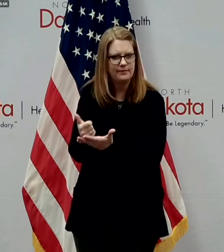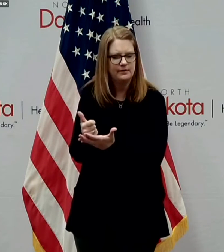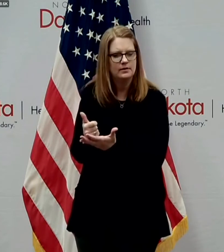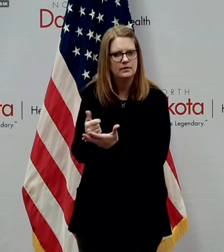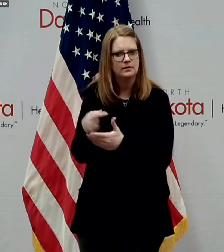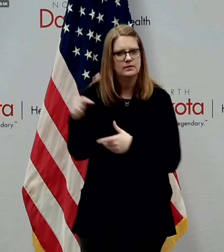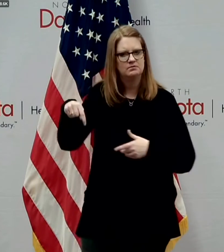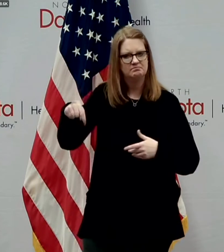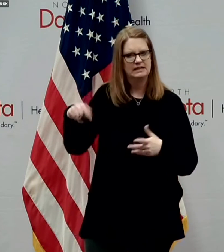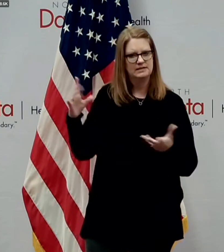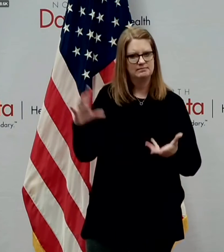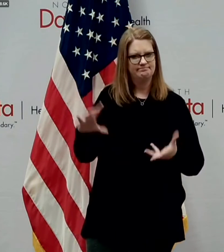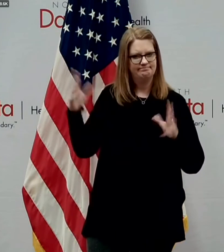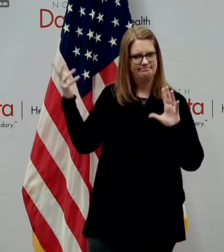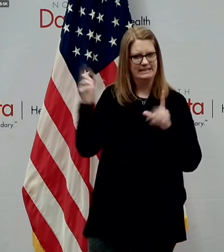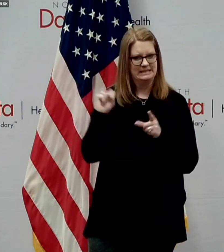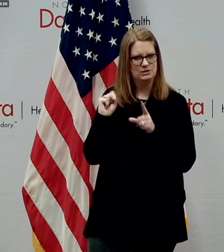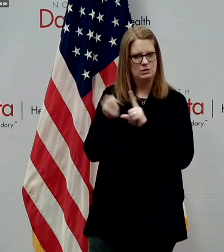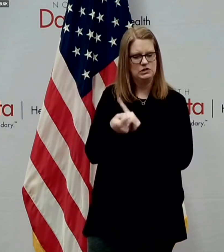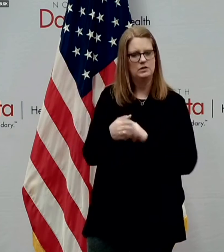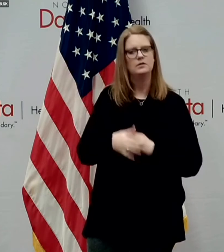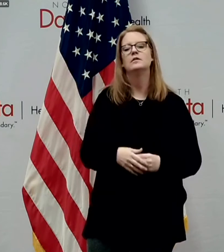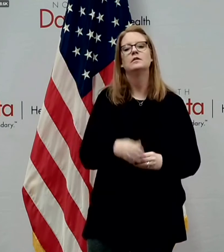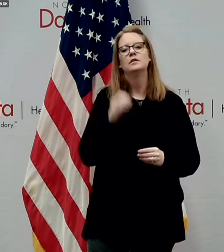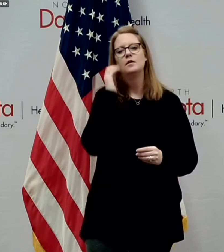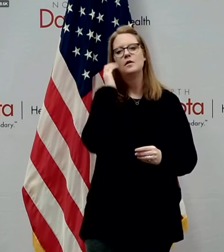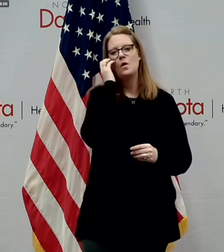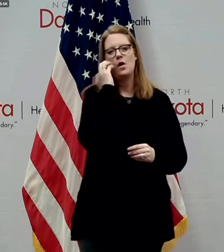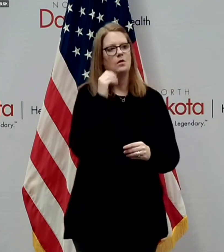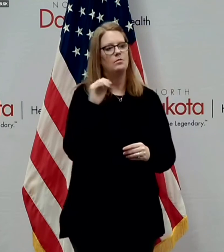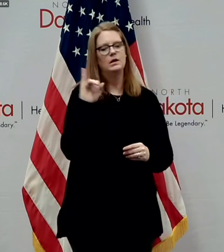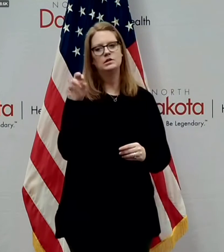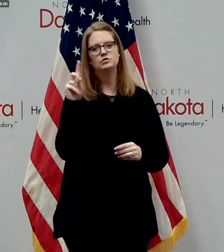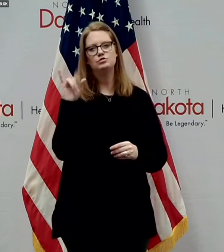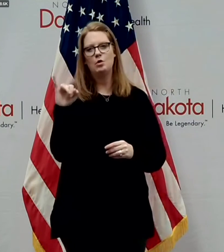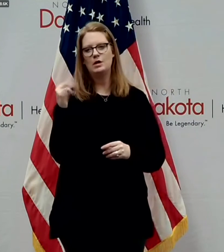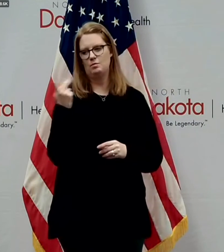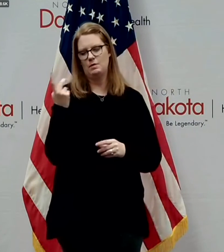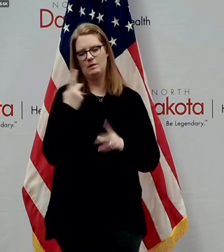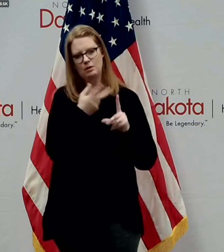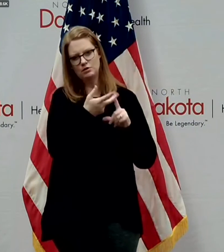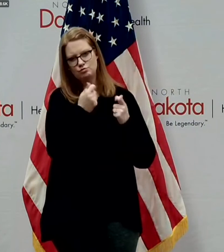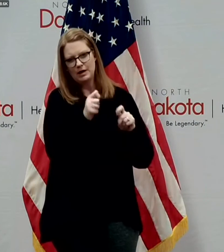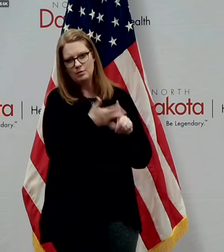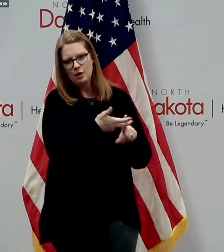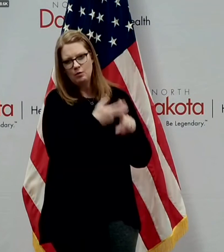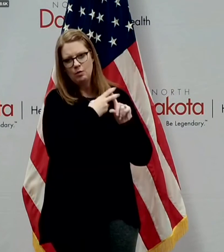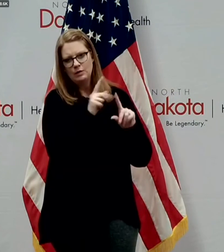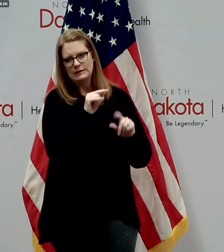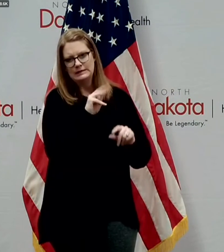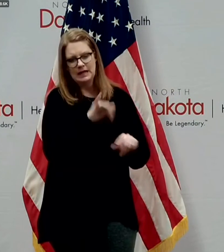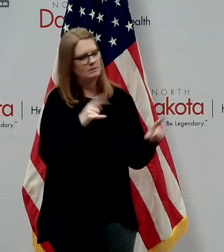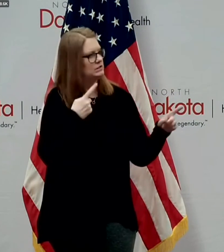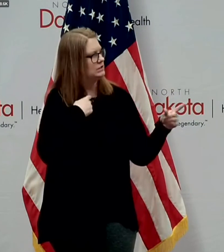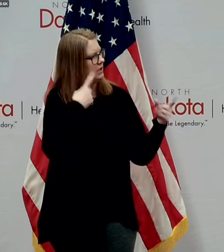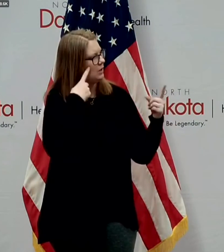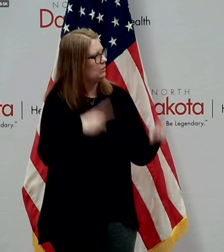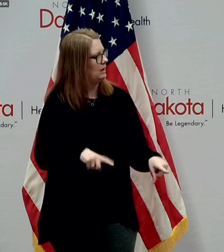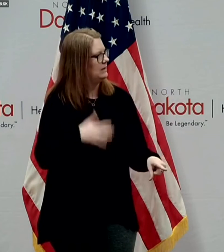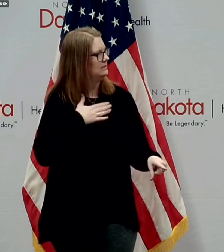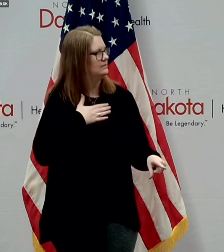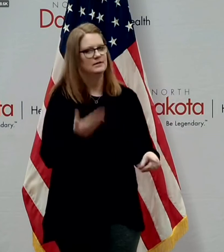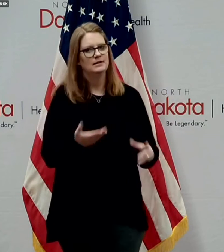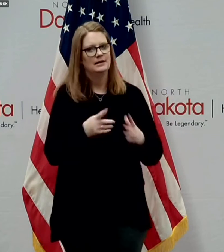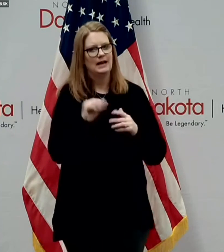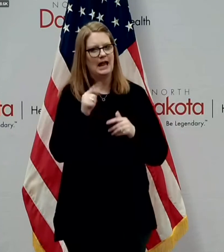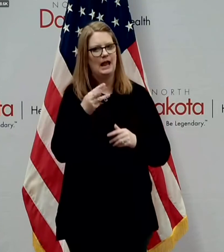incredible crisis that we're in. When Jody and I were recruiting Tammy last fall, and she agreed to start on April 1st, we didn't tell her we're going to be in